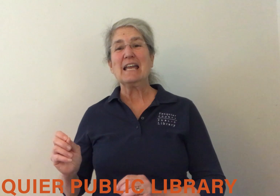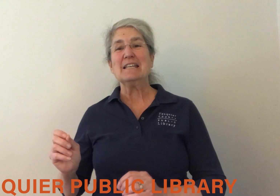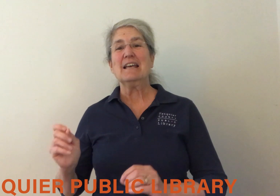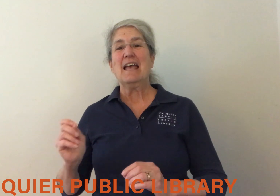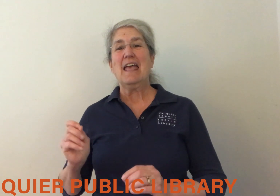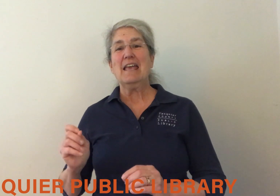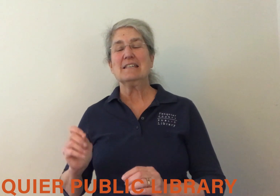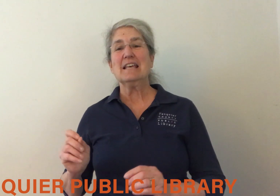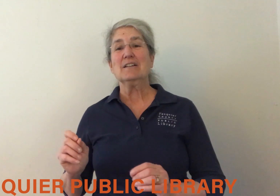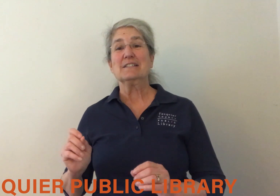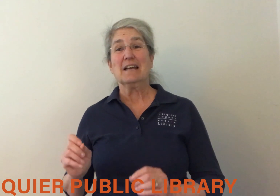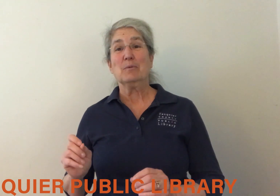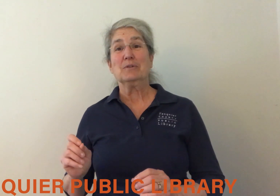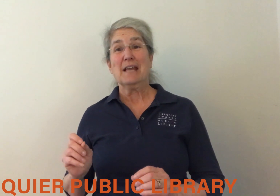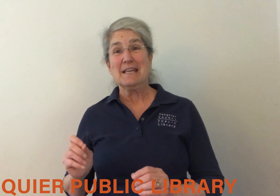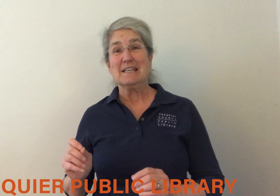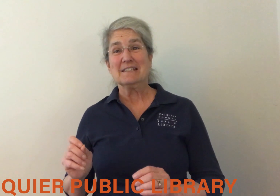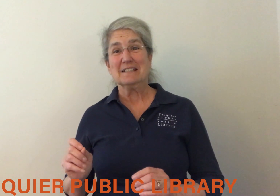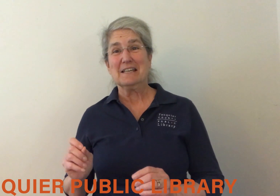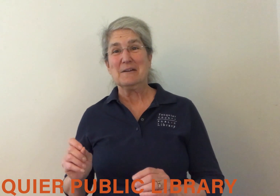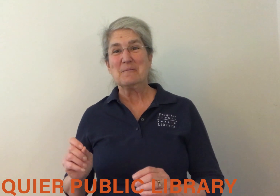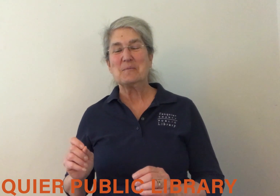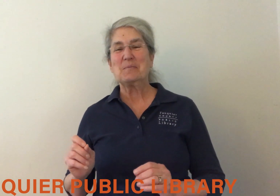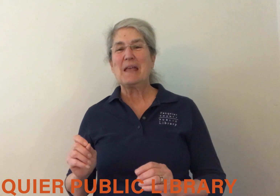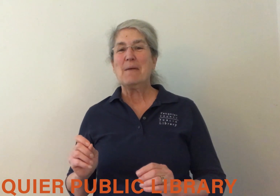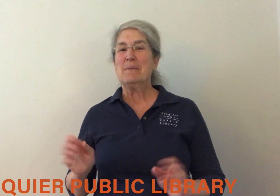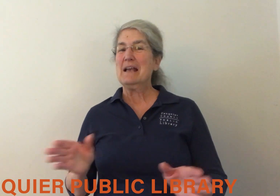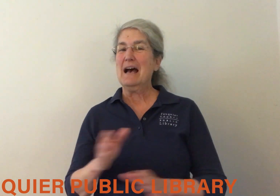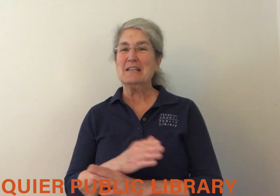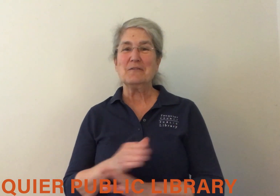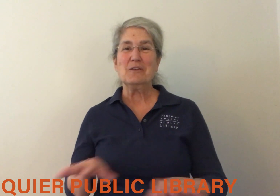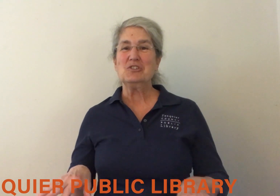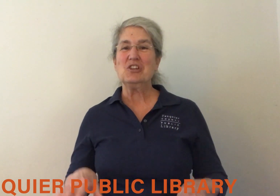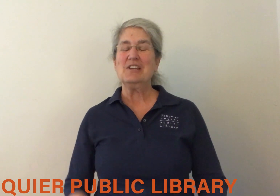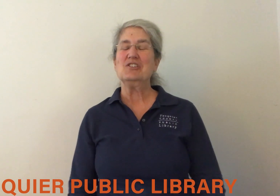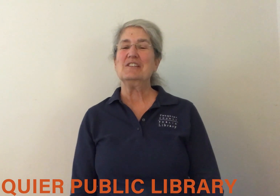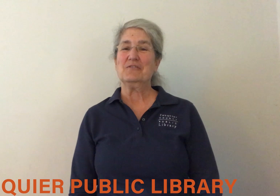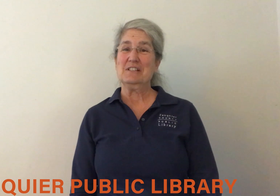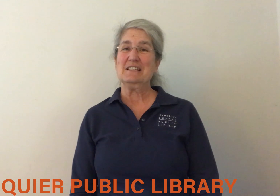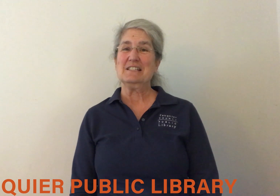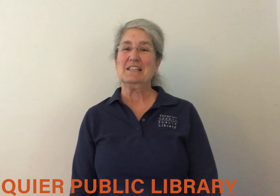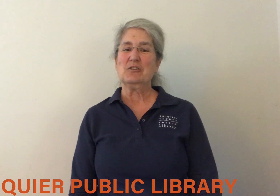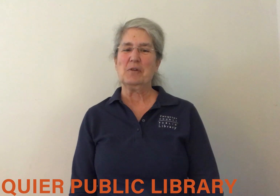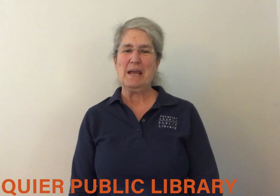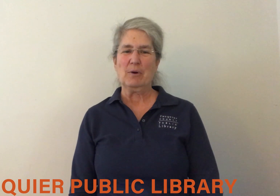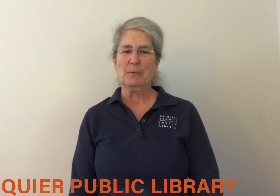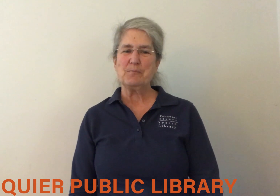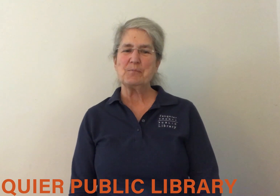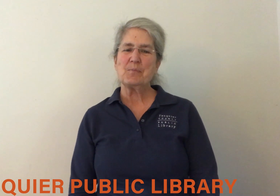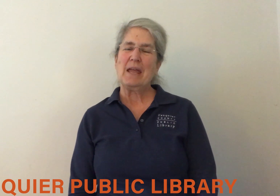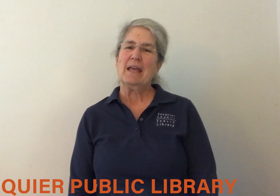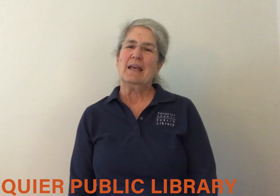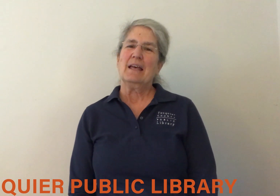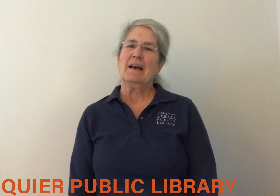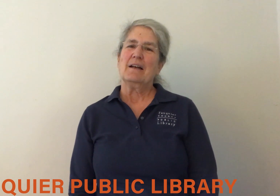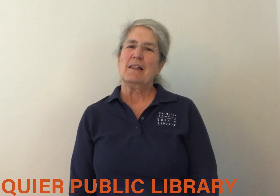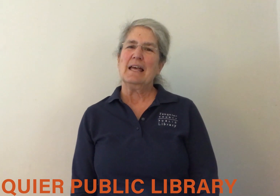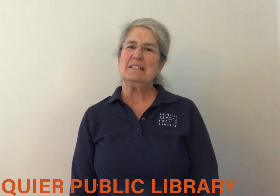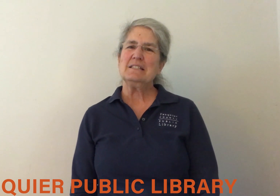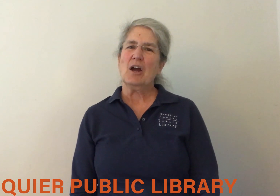sign ASL simultaneously because of those differences in grammar. Let's start